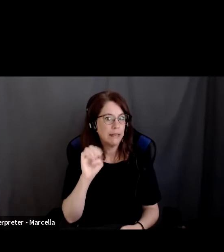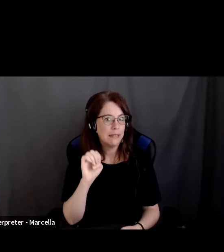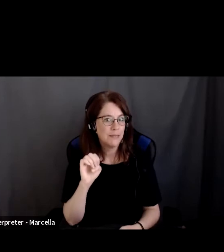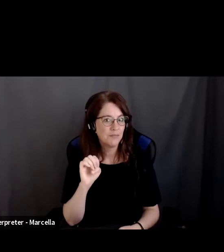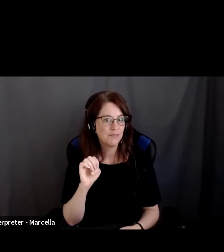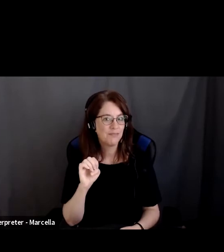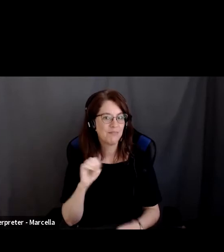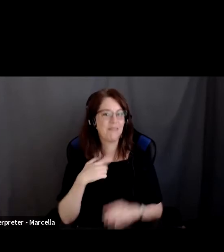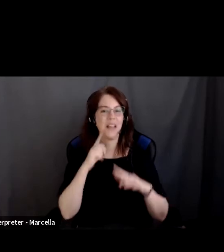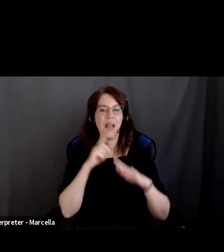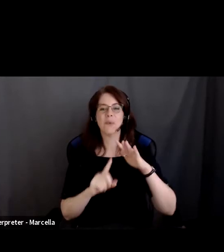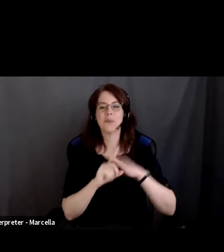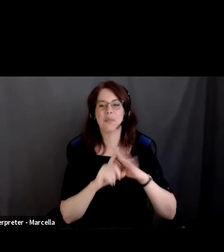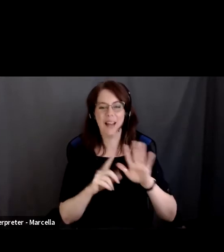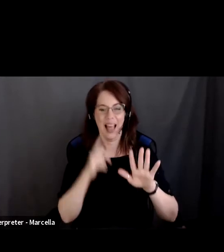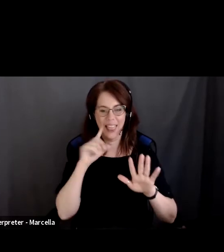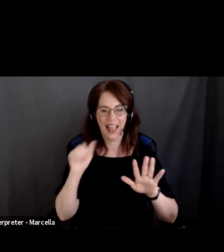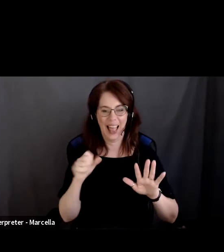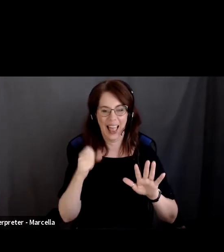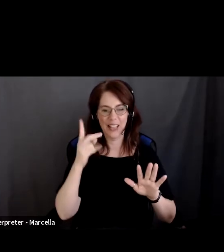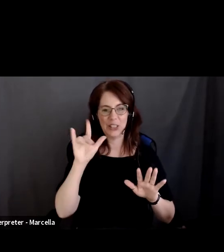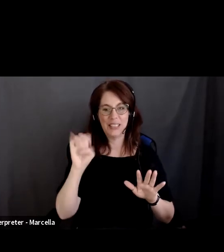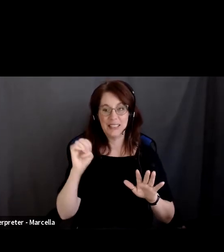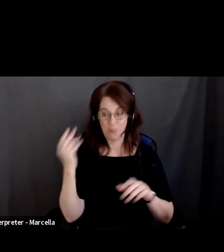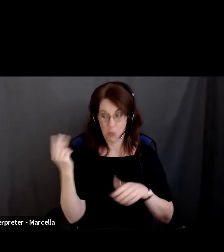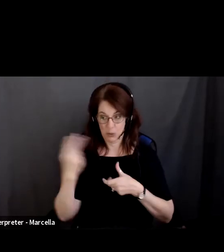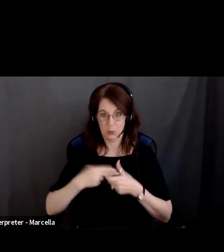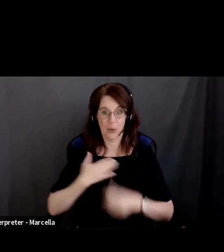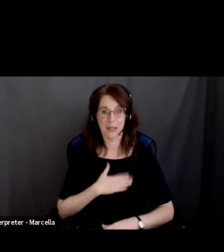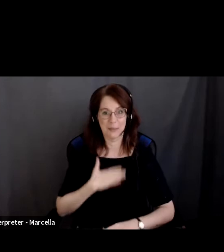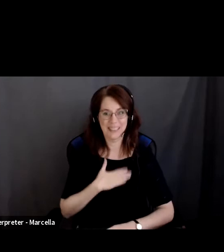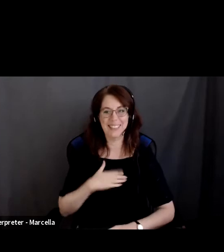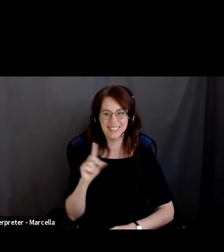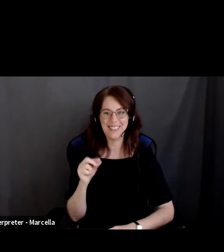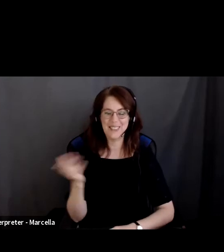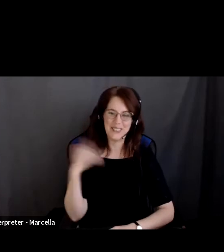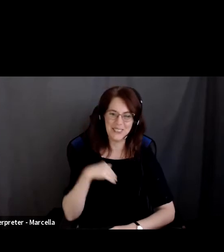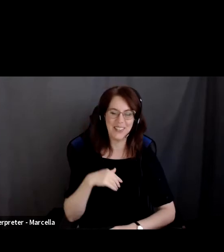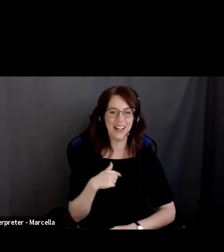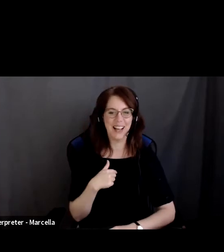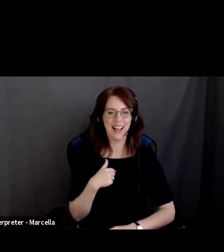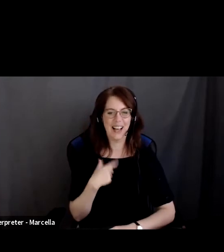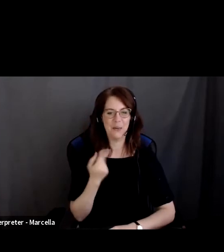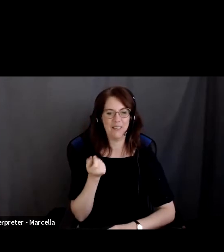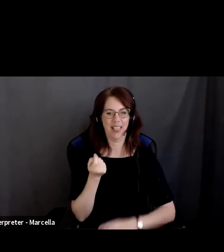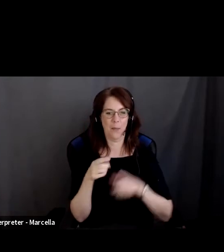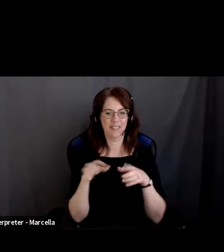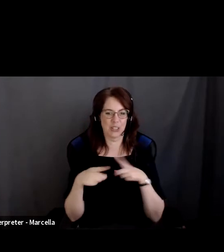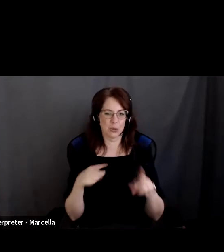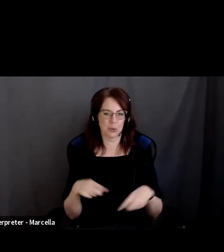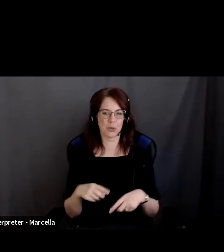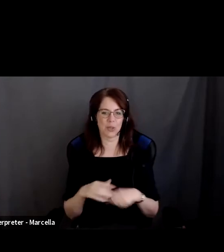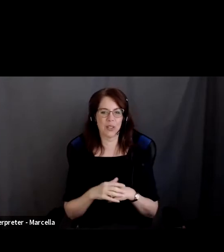I'll pop in, and I think, Ashley, if you want to join in, please do. I can give a little bit of a description of